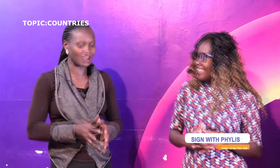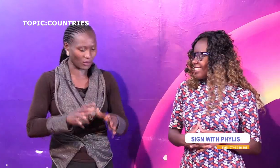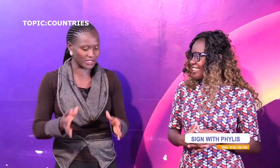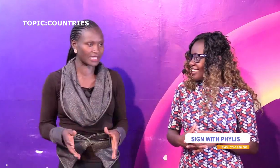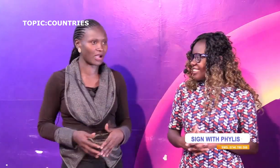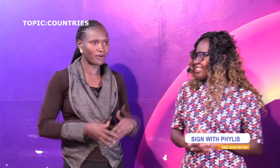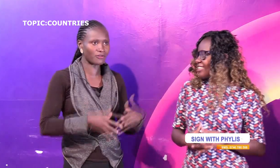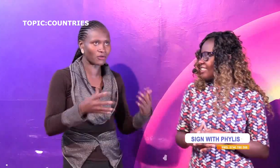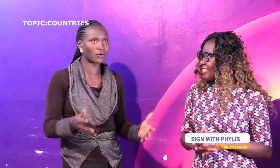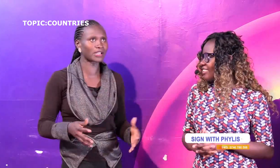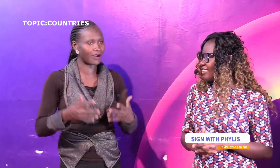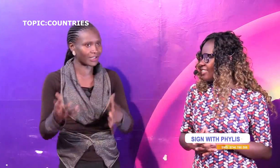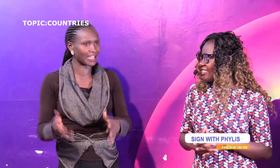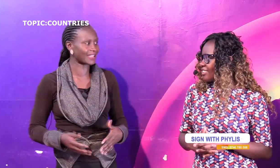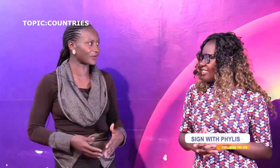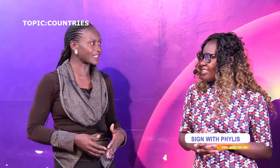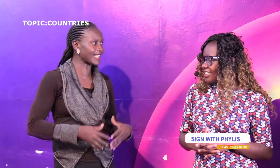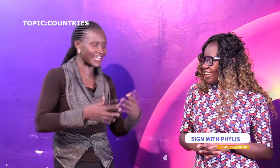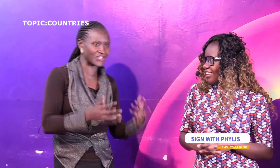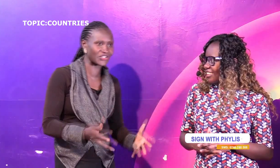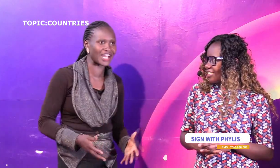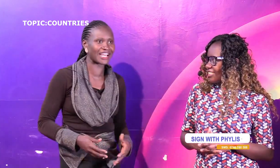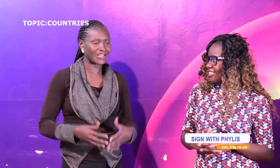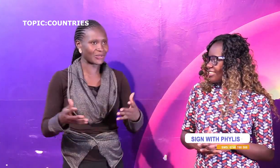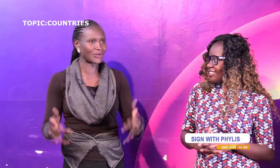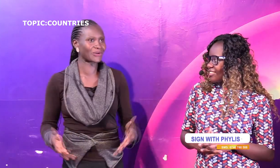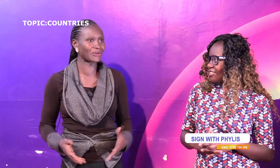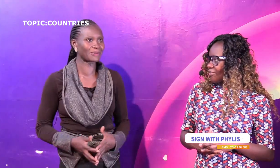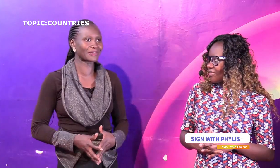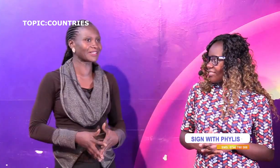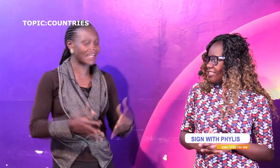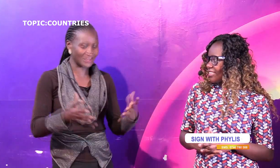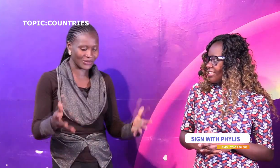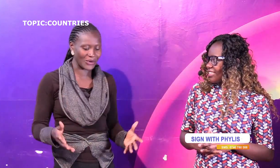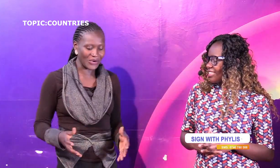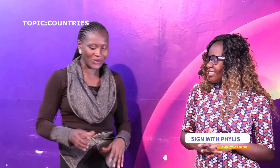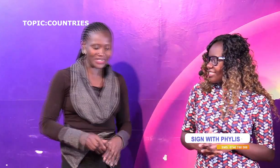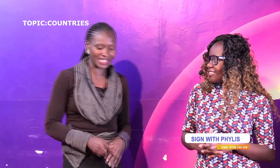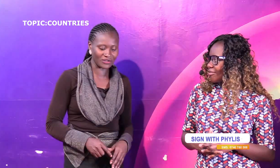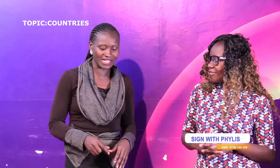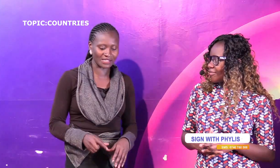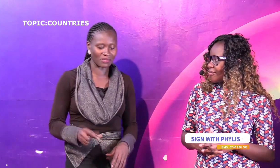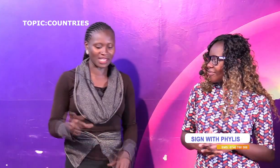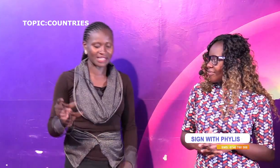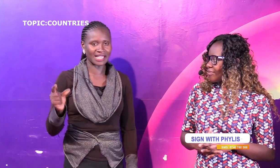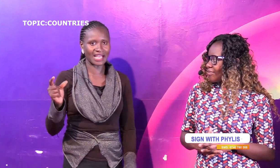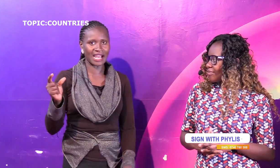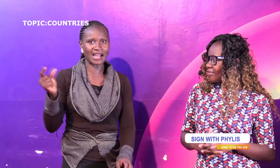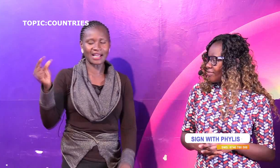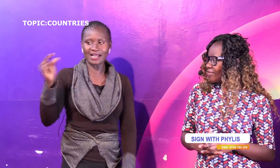You have Africa is a continent. Yeah. Asia, Europe. So continent, you just make it like letter